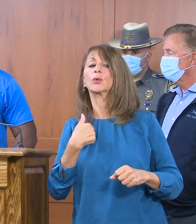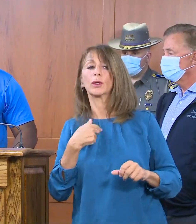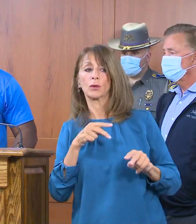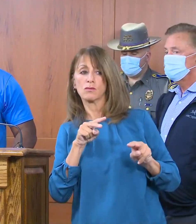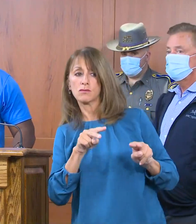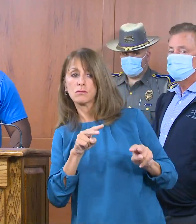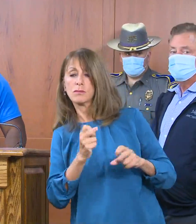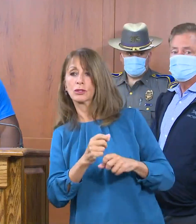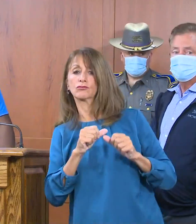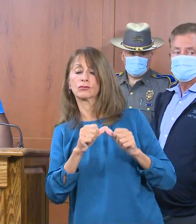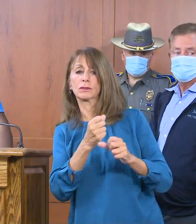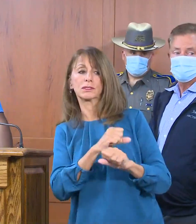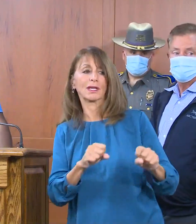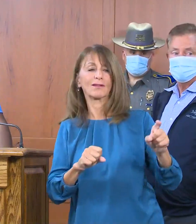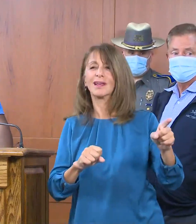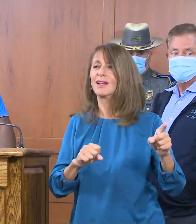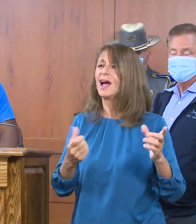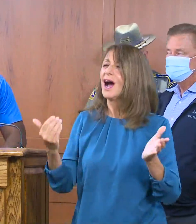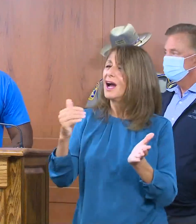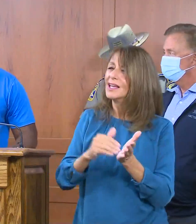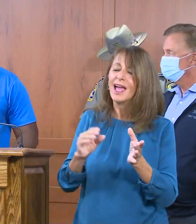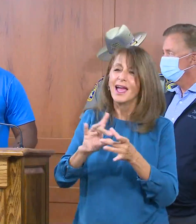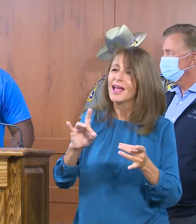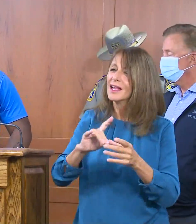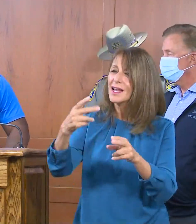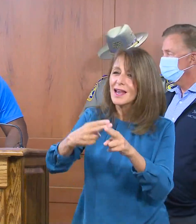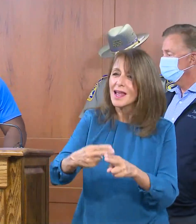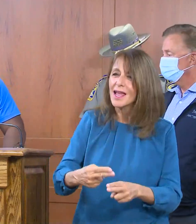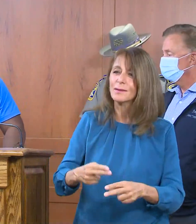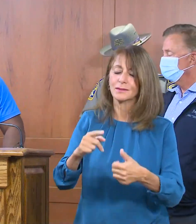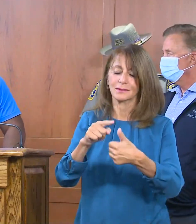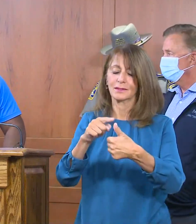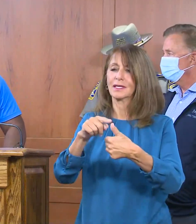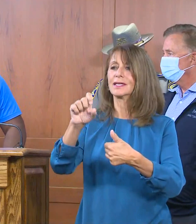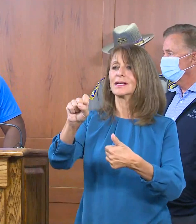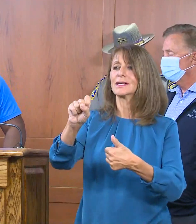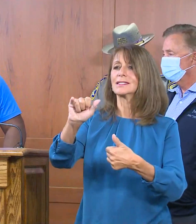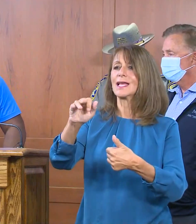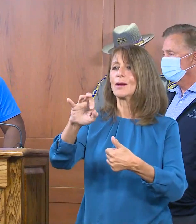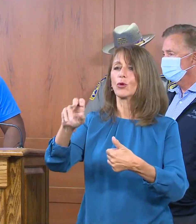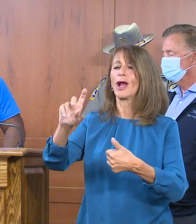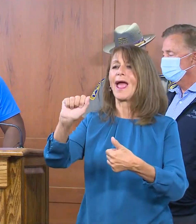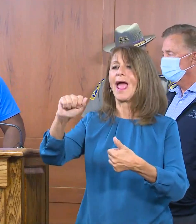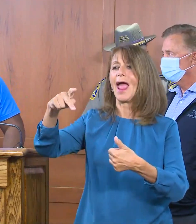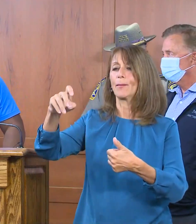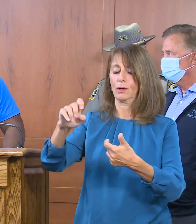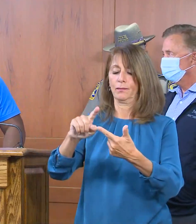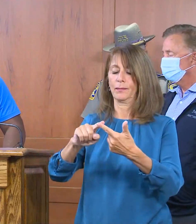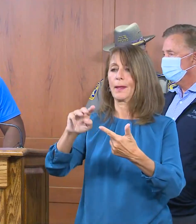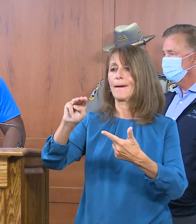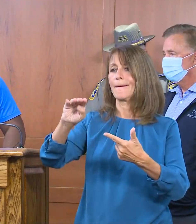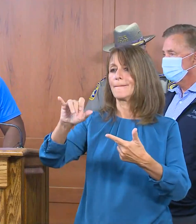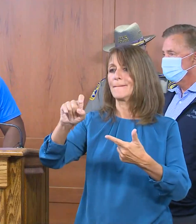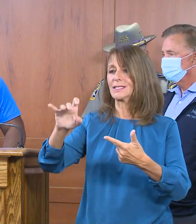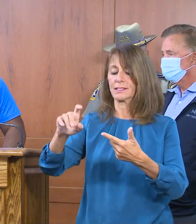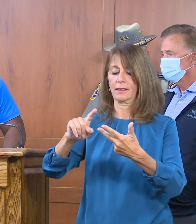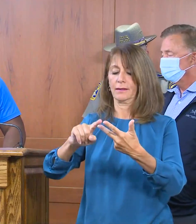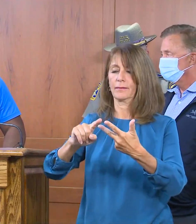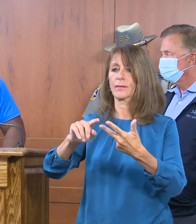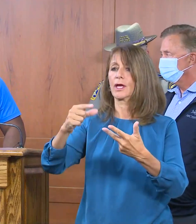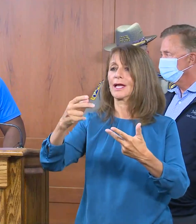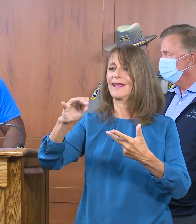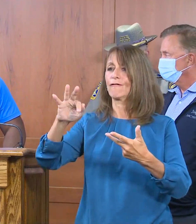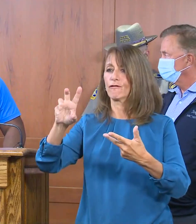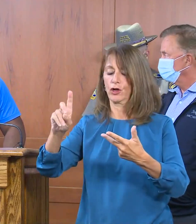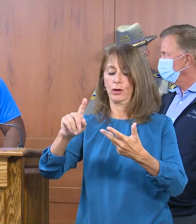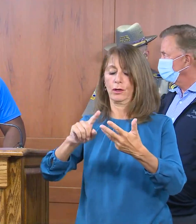protocol. Thank you. Can you just repeat those one more time for me? Of course. Apple of Saybrook, Apple of Mystic, Apple of